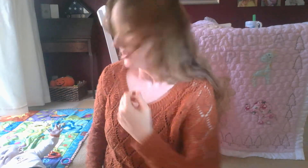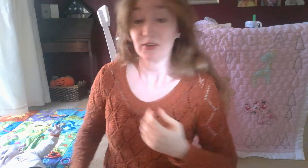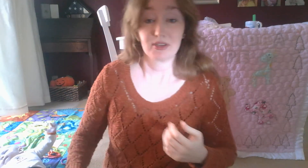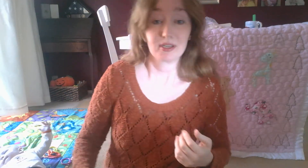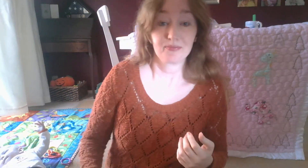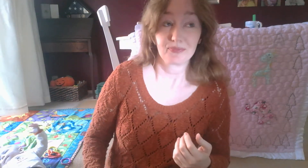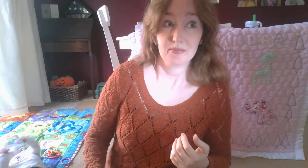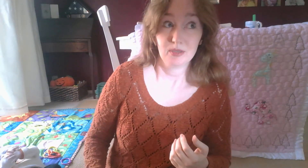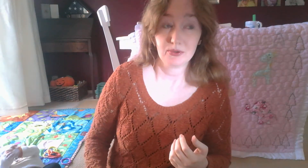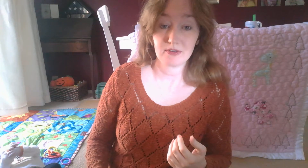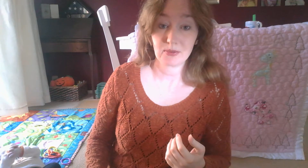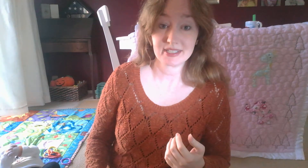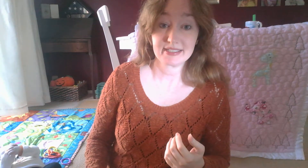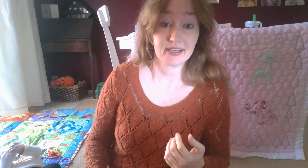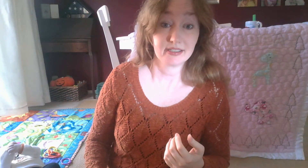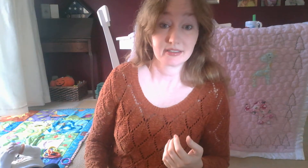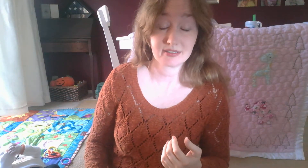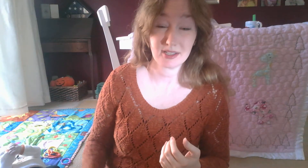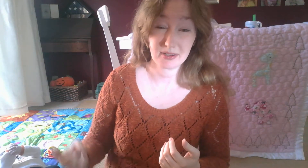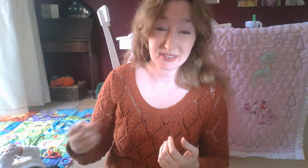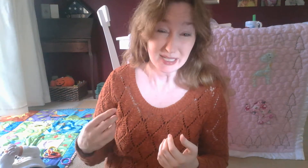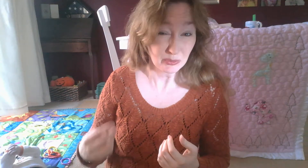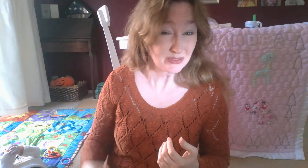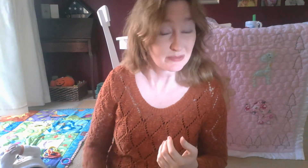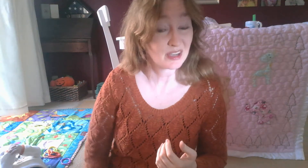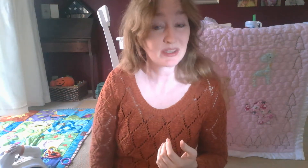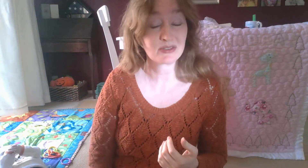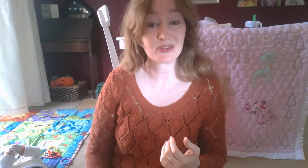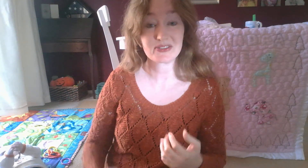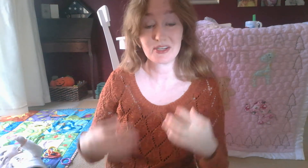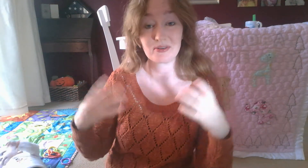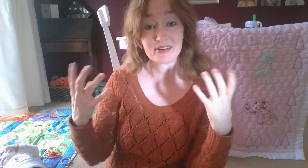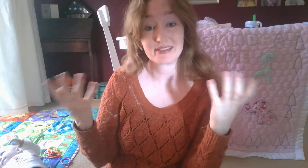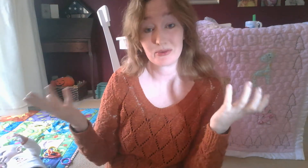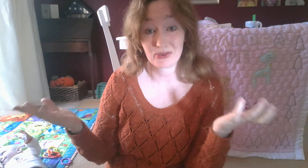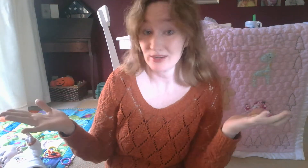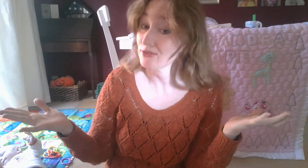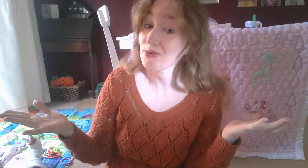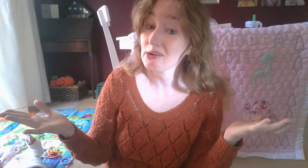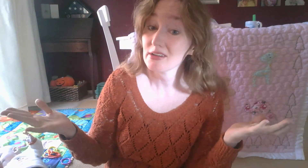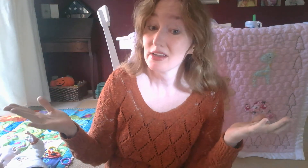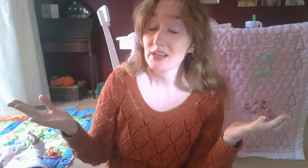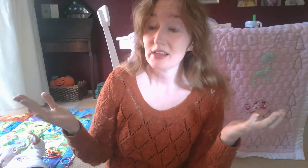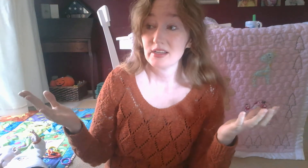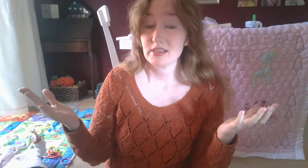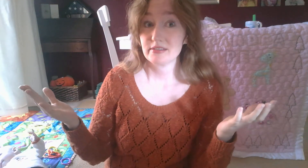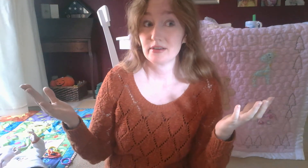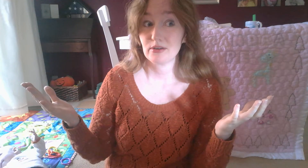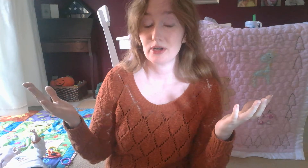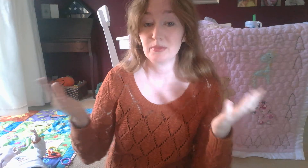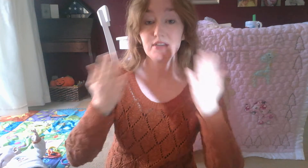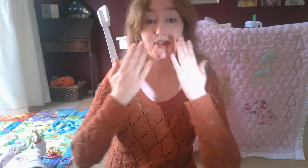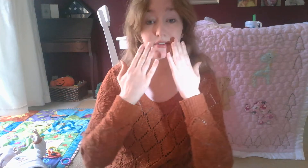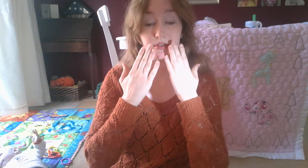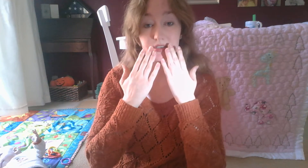Another thing people frequently say around the table, some families do this, they go around and say what they're thankful for. So I believe thankful